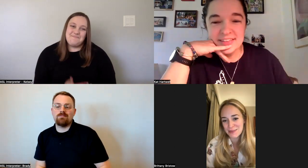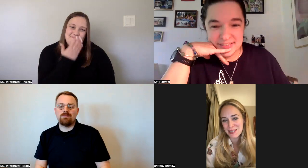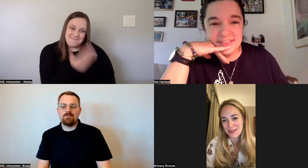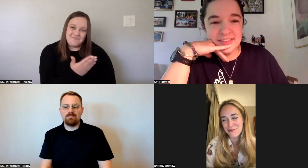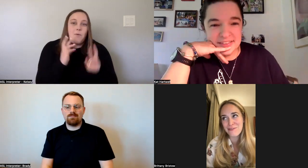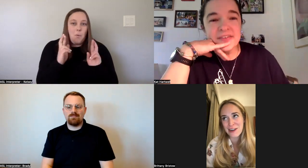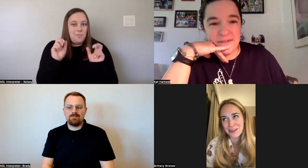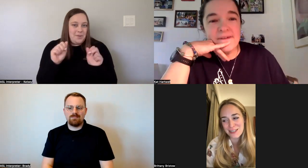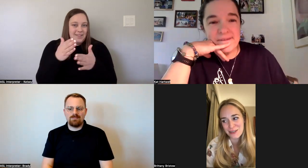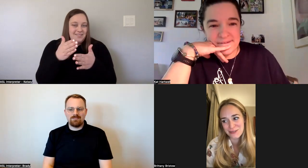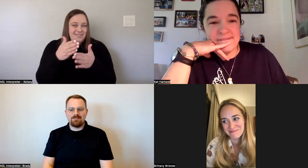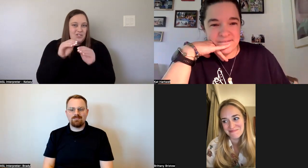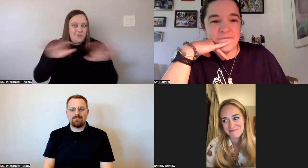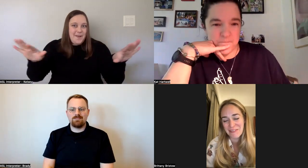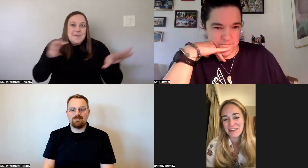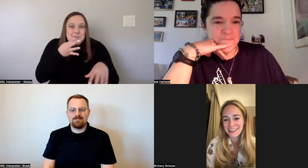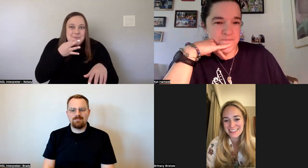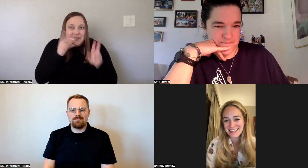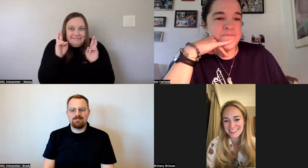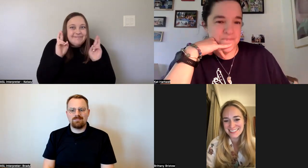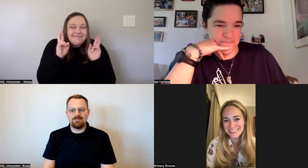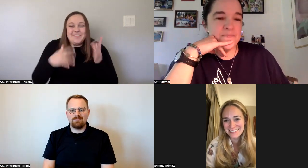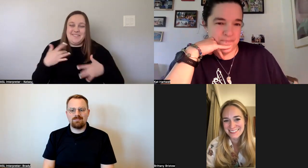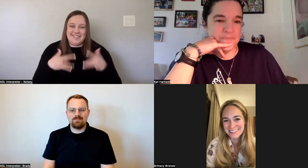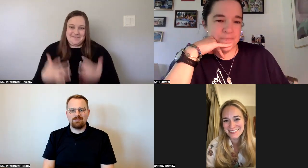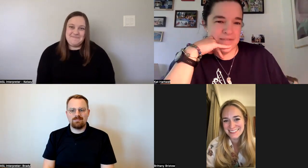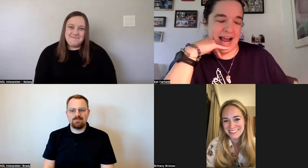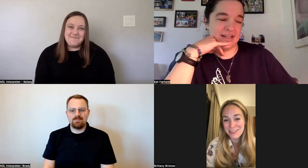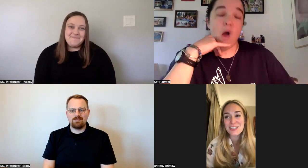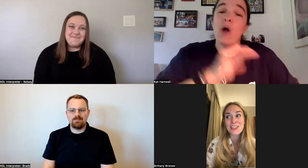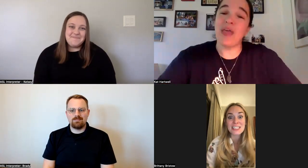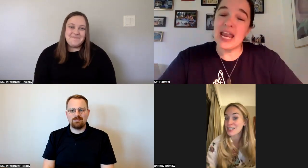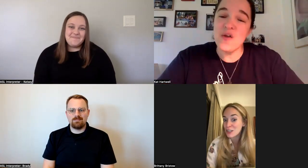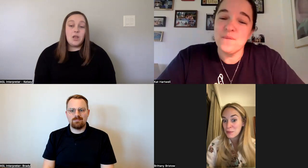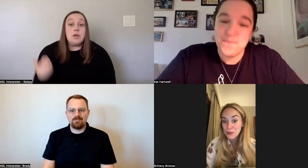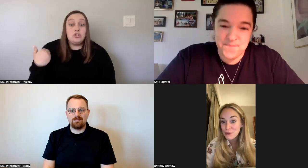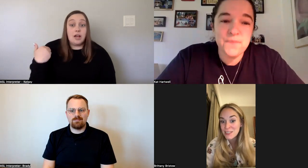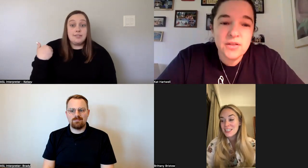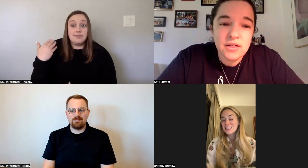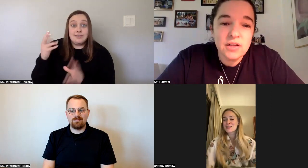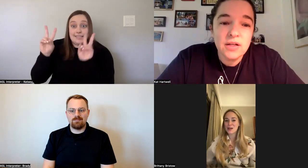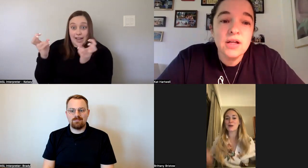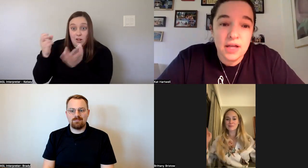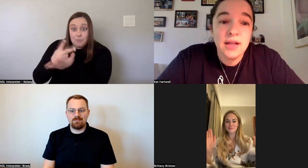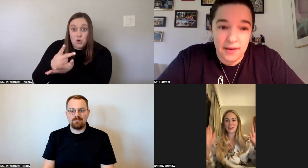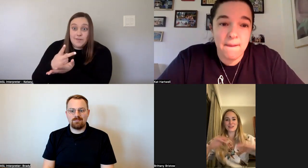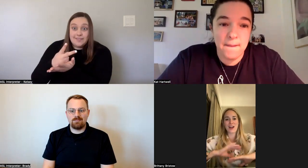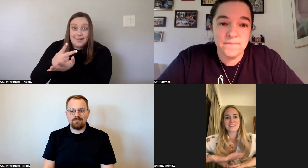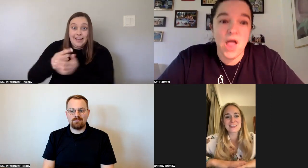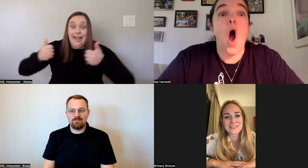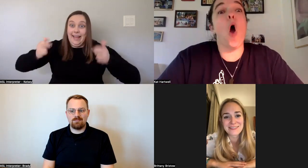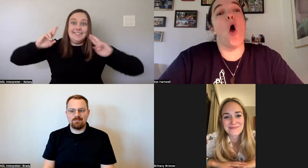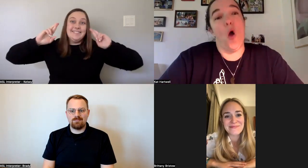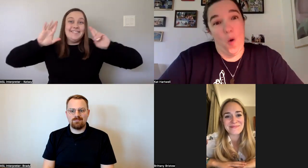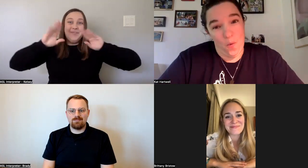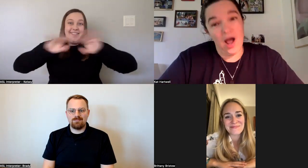to share some stuff very soon. I'm very excited. Yeah. We just got the title approved. So fingers